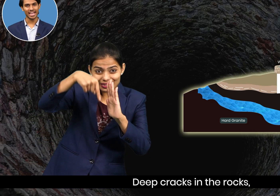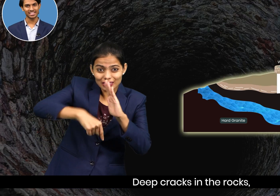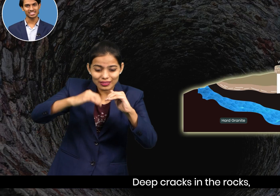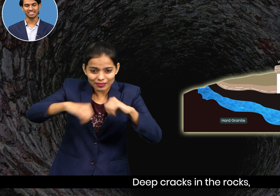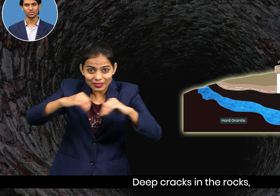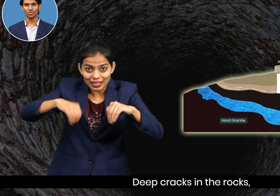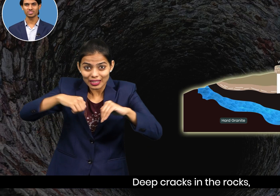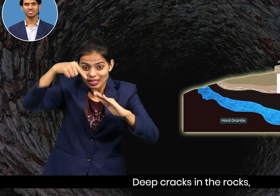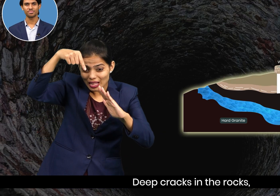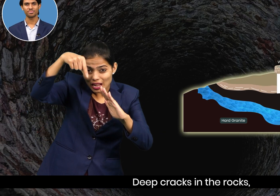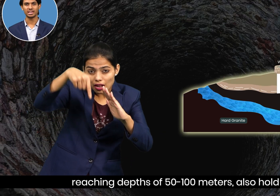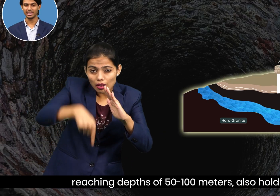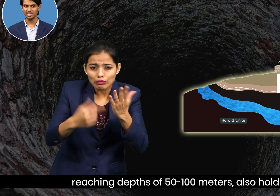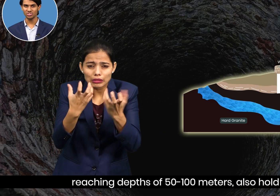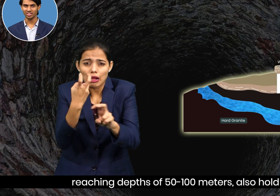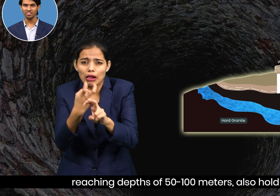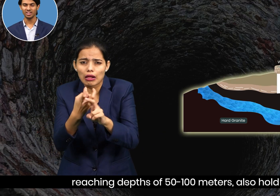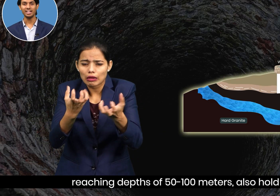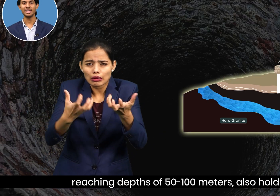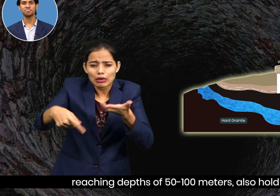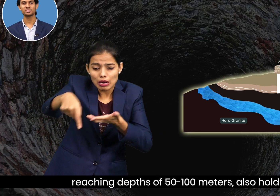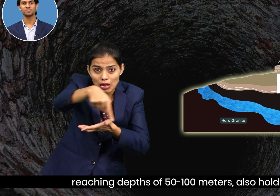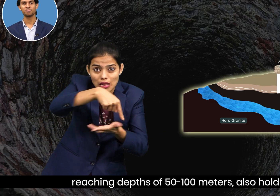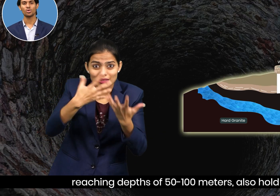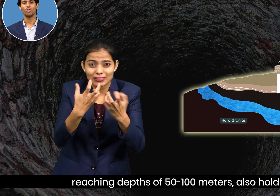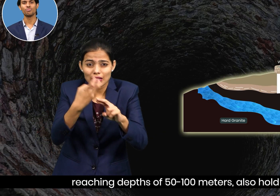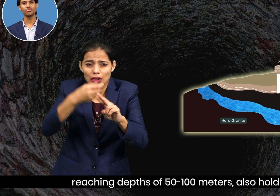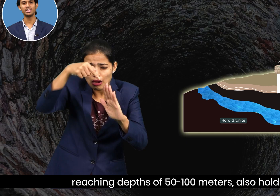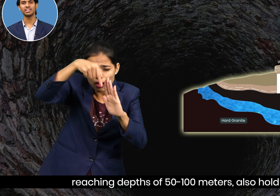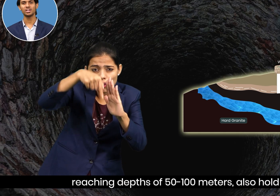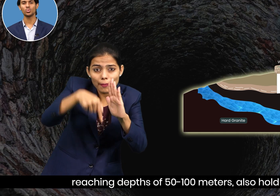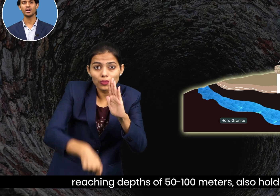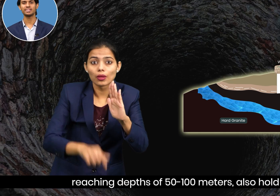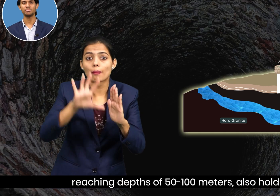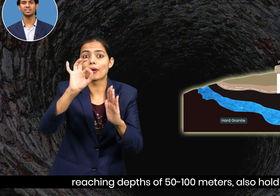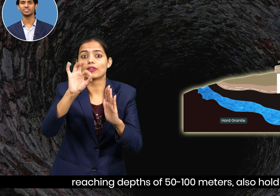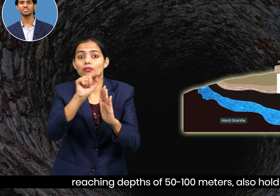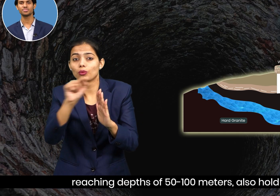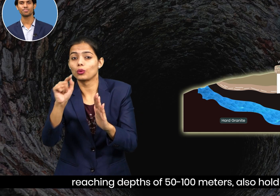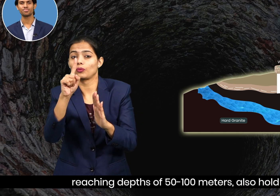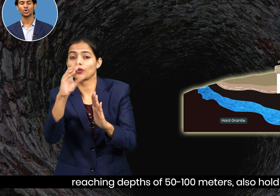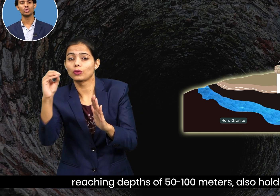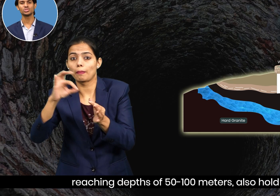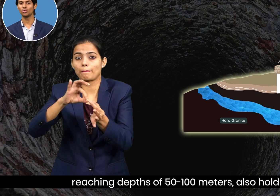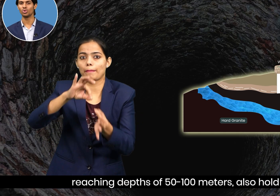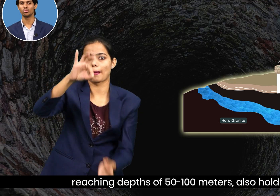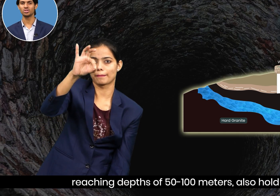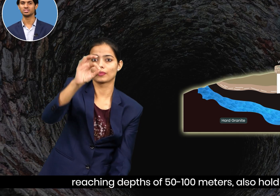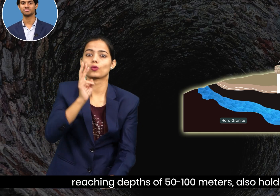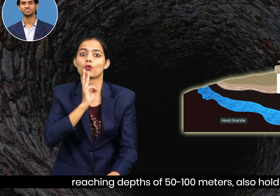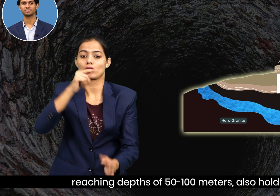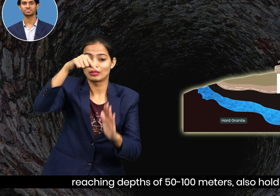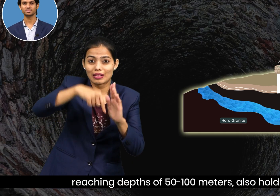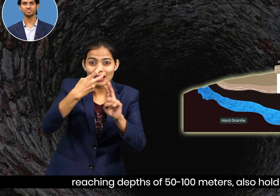Deep cracks in the rocks reaching depths of 50 to 100 meters also hold